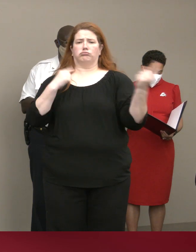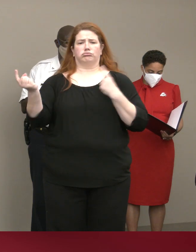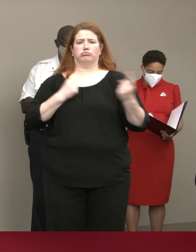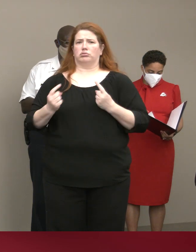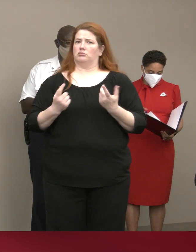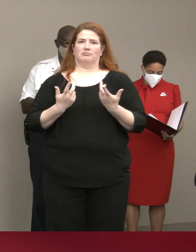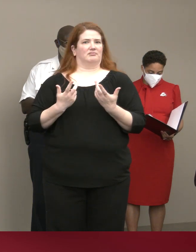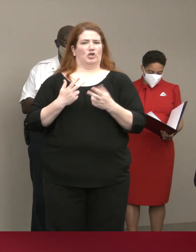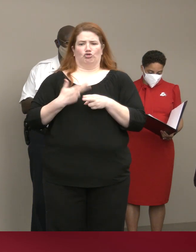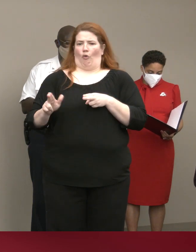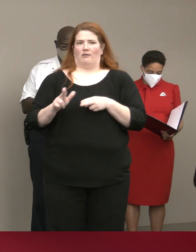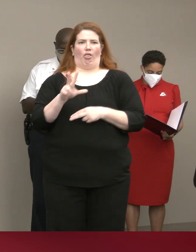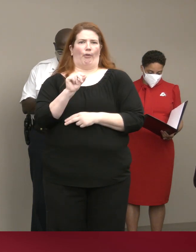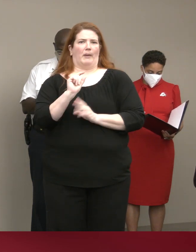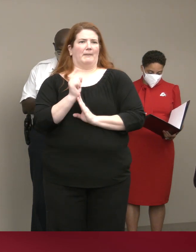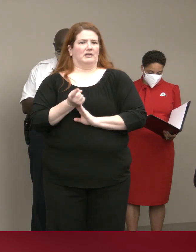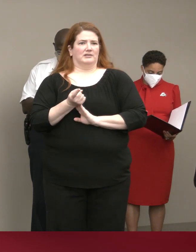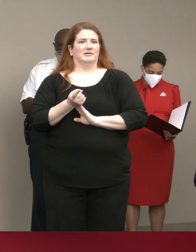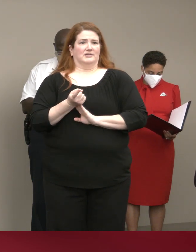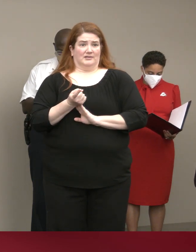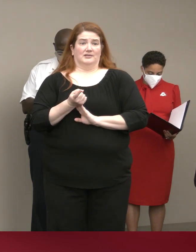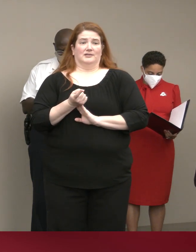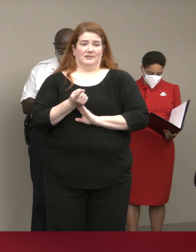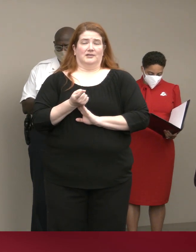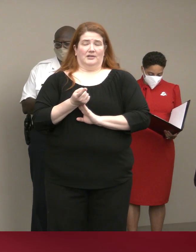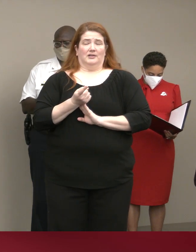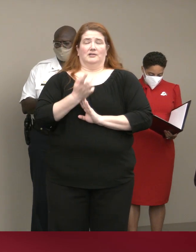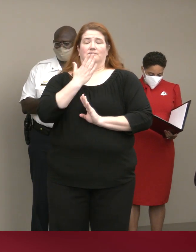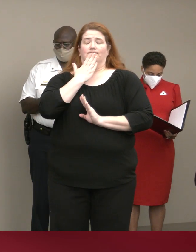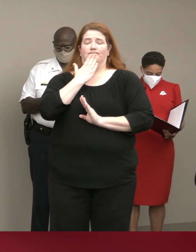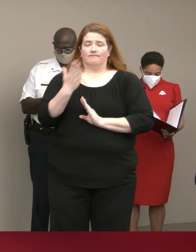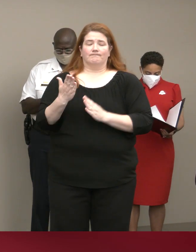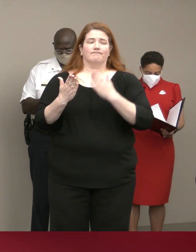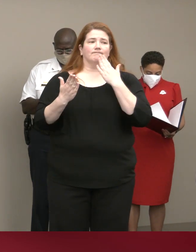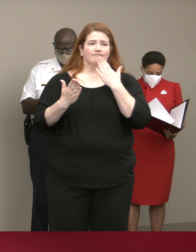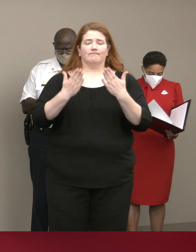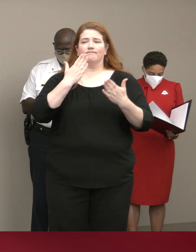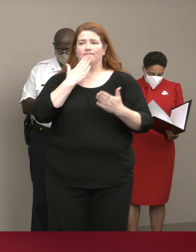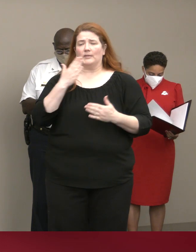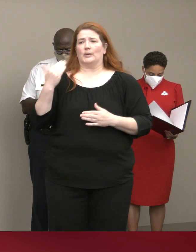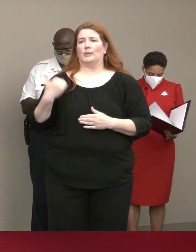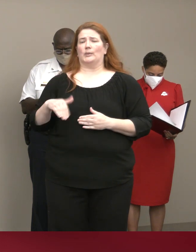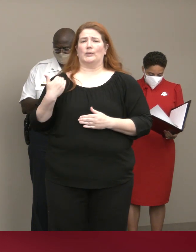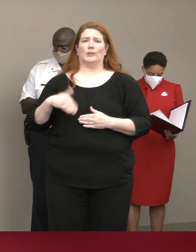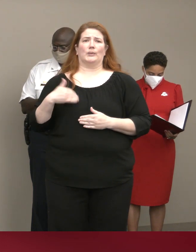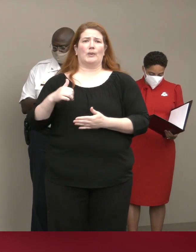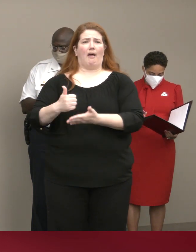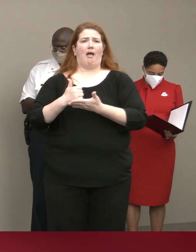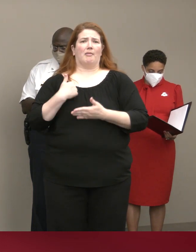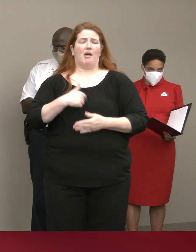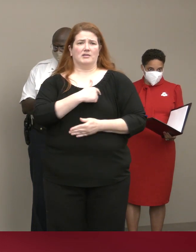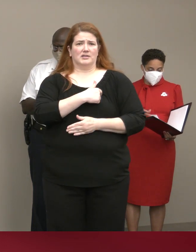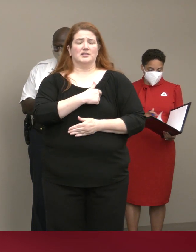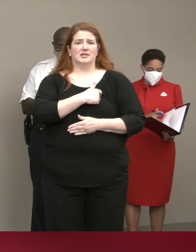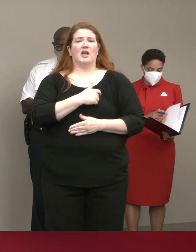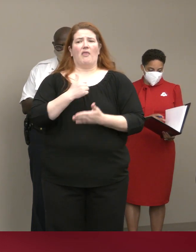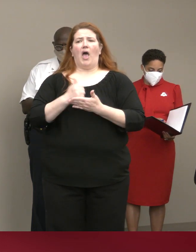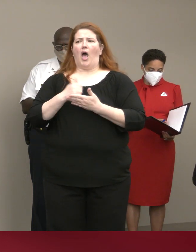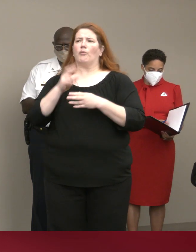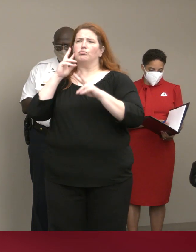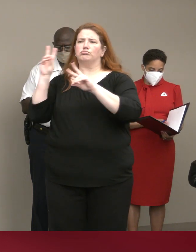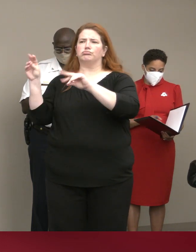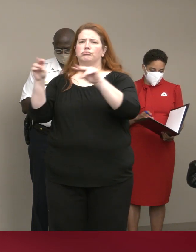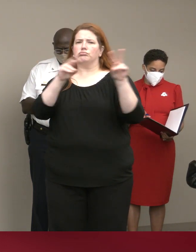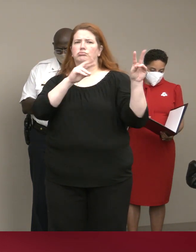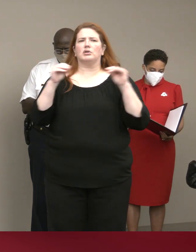minutes of our request. I am grateful for their assistance. They helped to patrol the city until